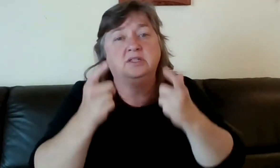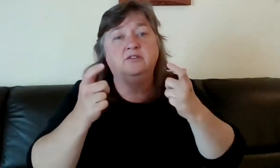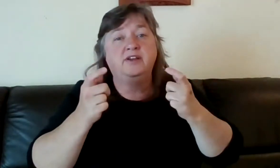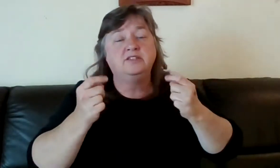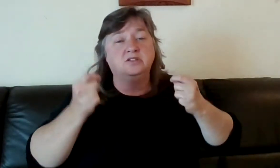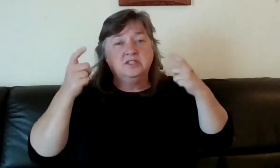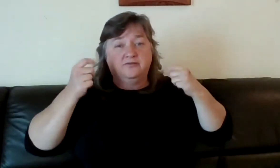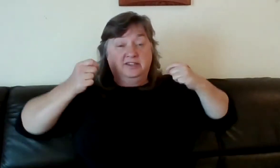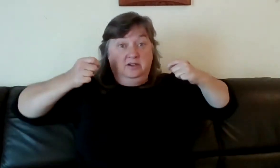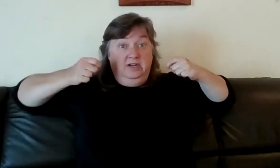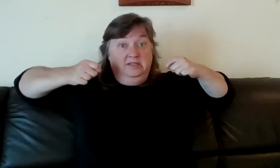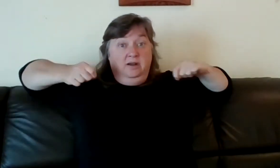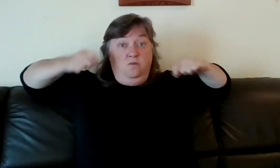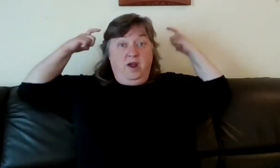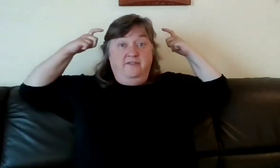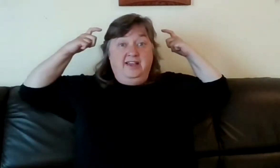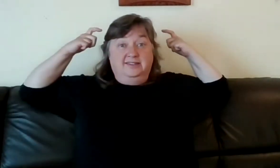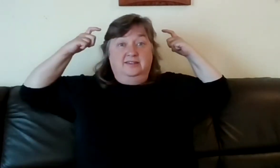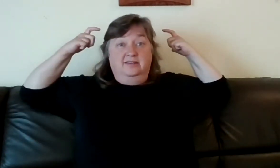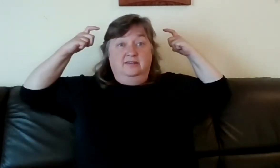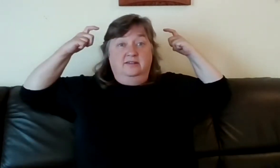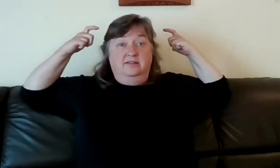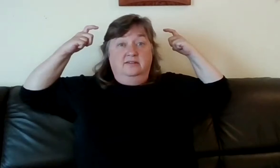little faster, it's a little faster, and it's way fast.